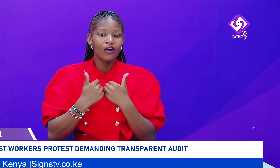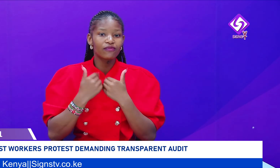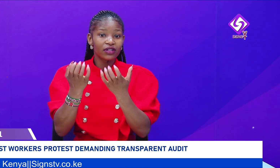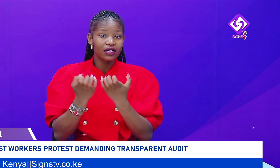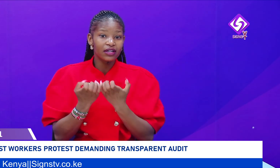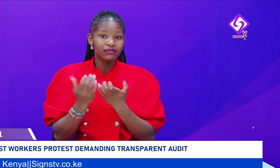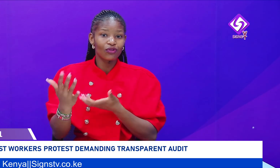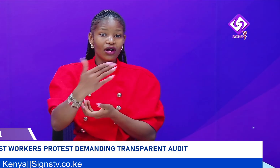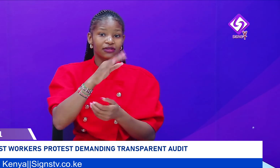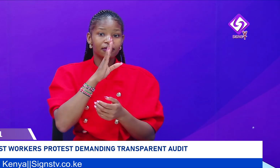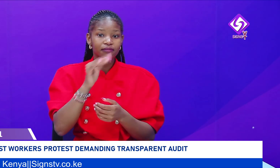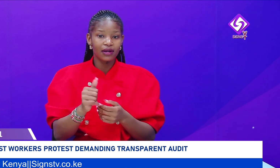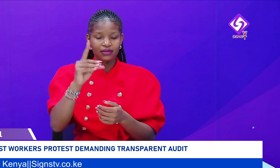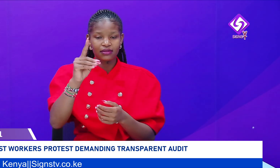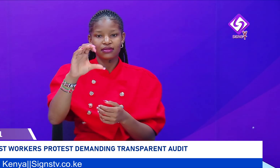Investigations.